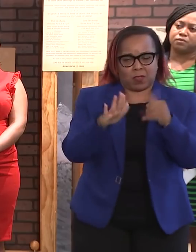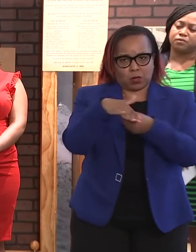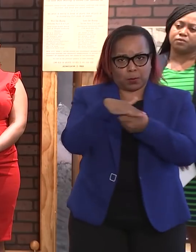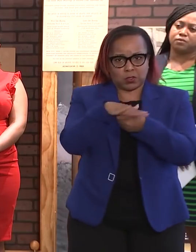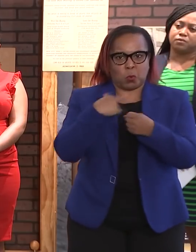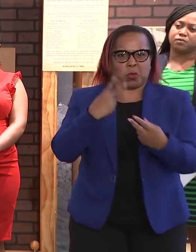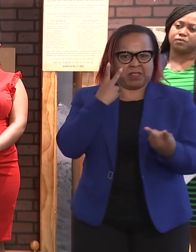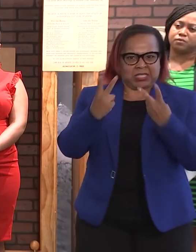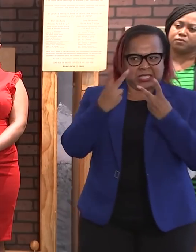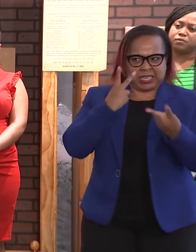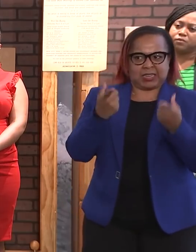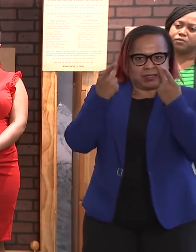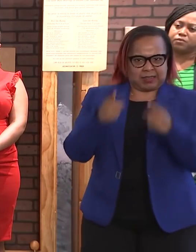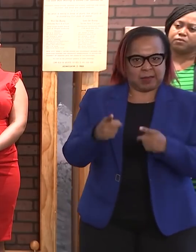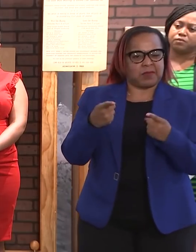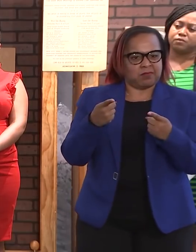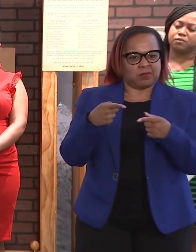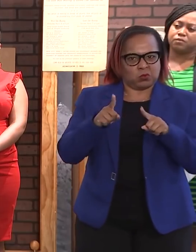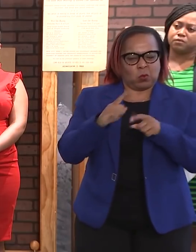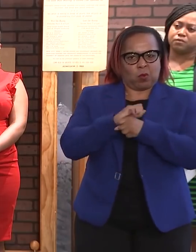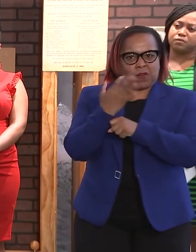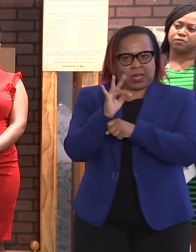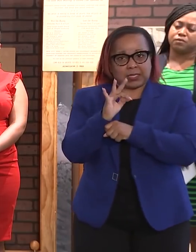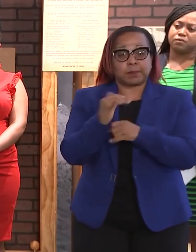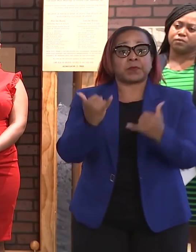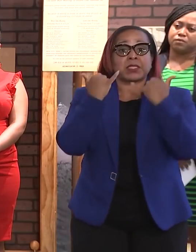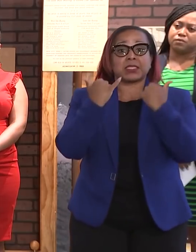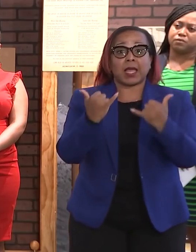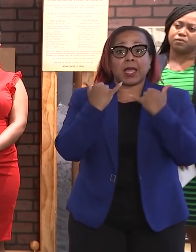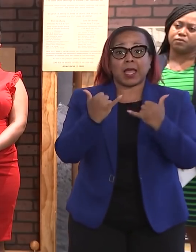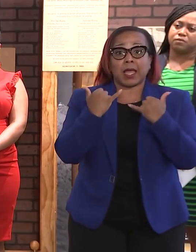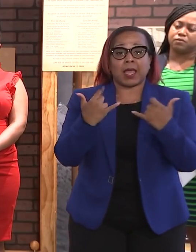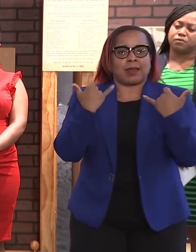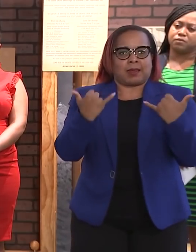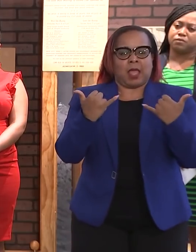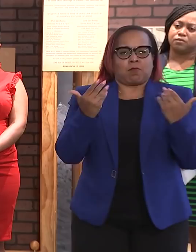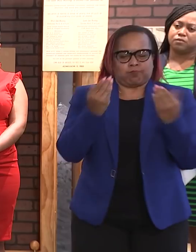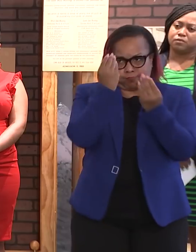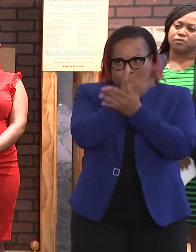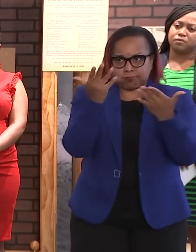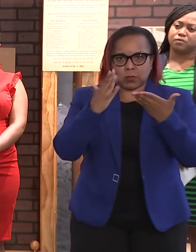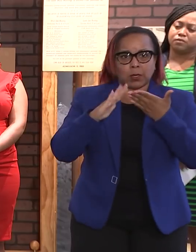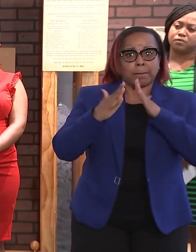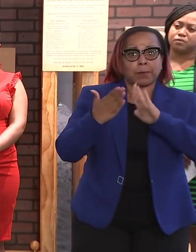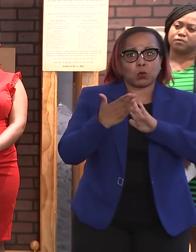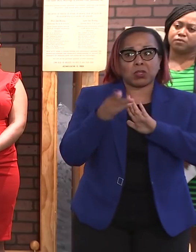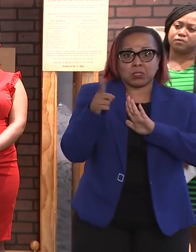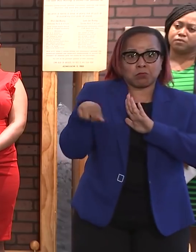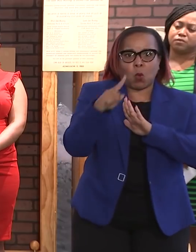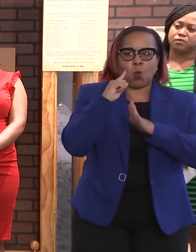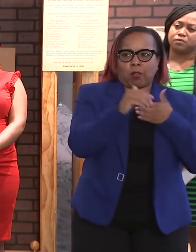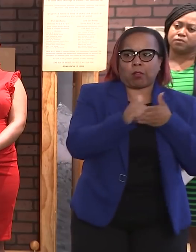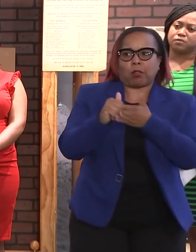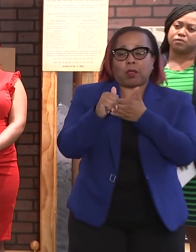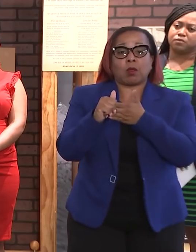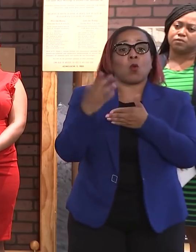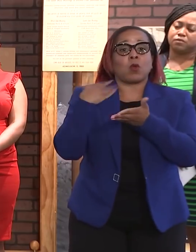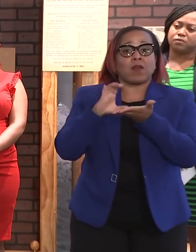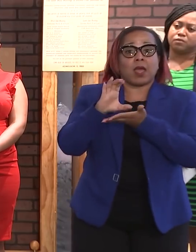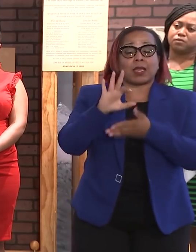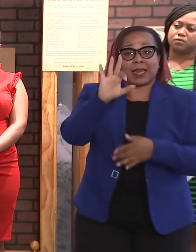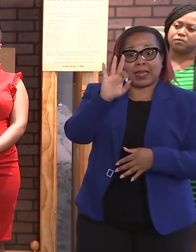And we've seen this play out in COVID-19. So today we're taking a major step to let communities lead the way. We've